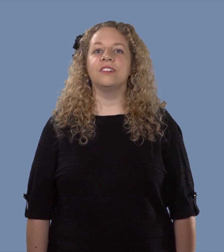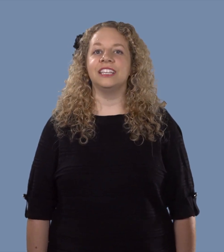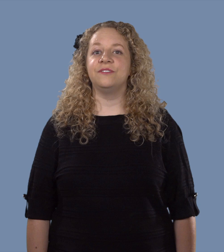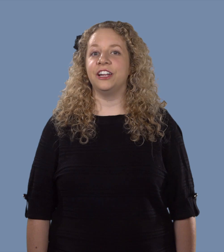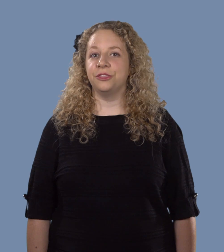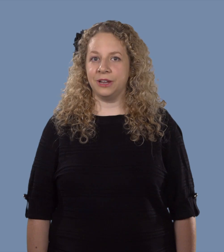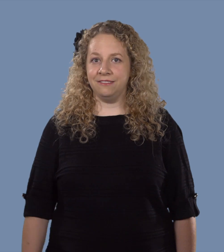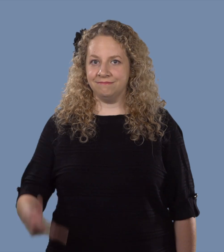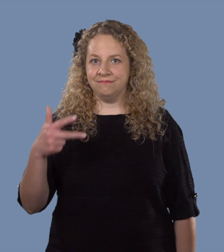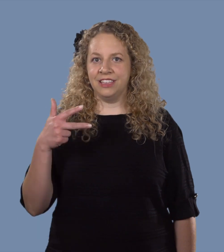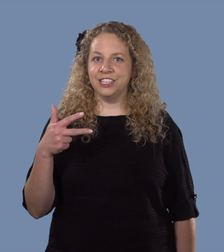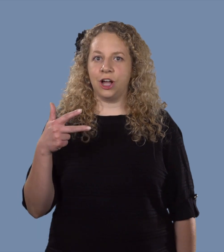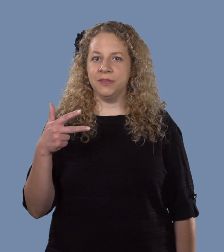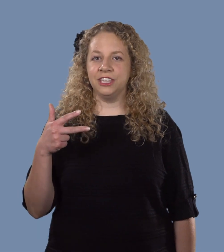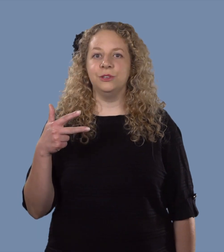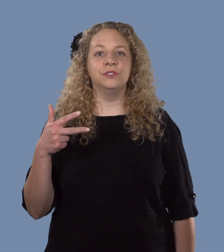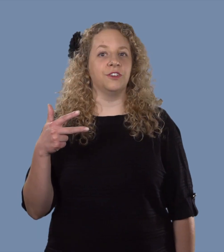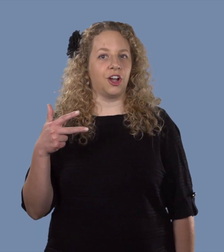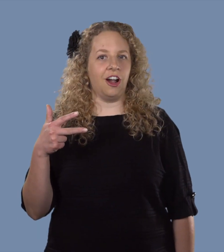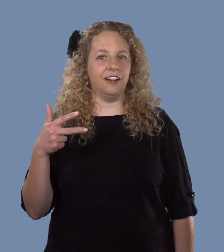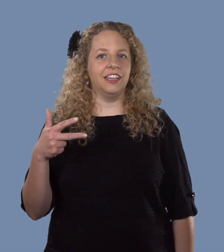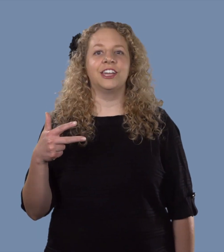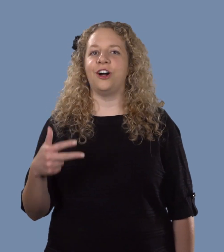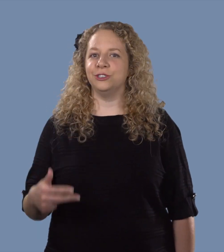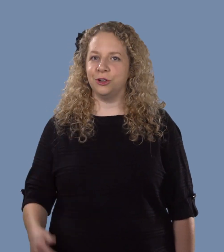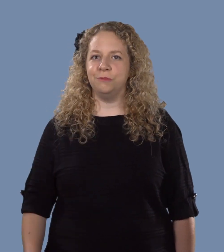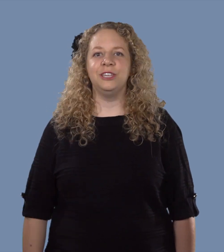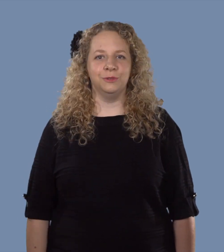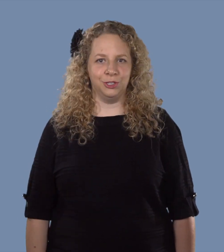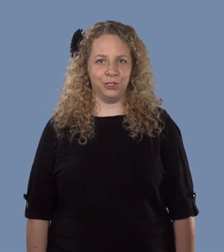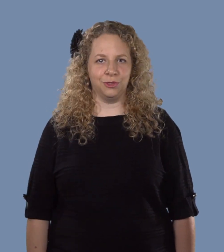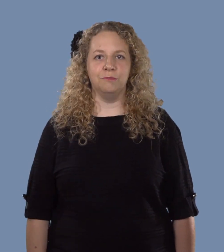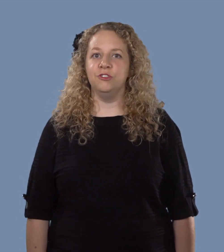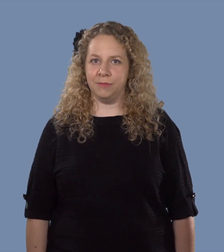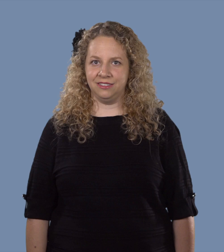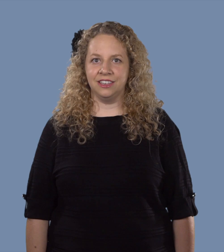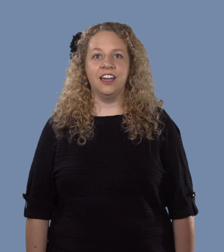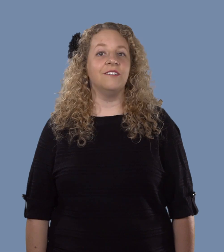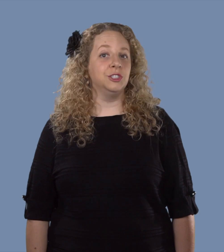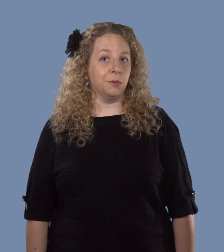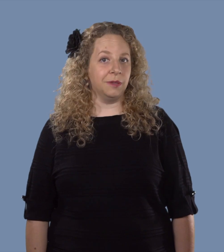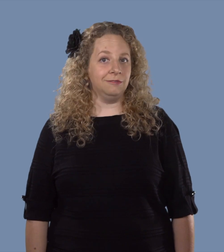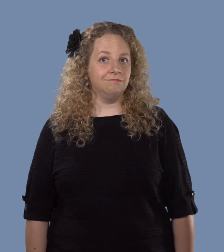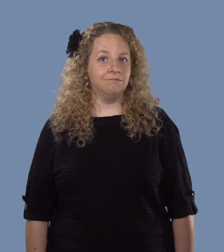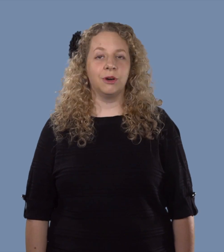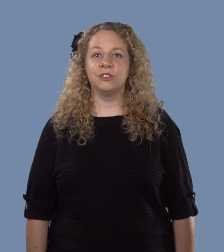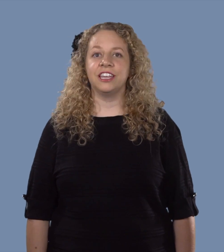movement of a snowmobile, motorcycle, submarine, or bicycle. Just like with signs, you will use non-manuals. You